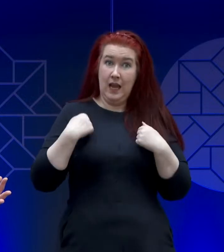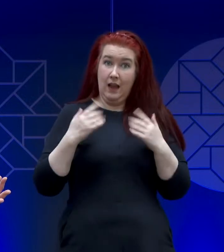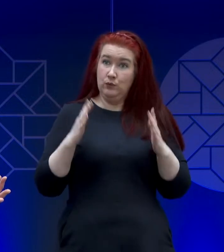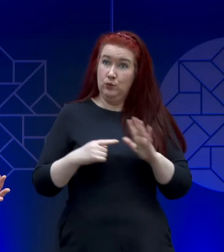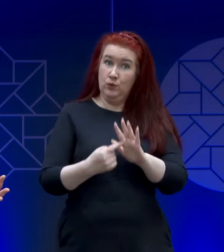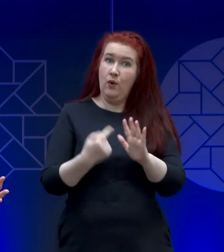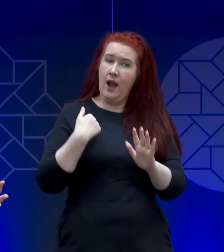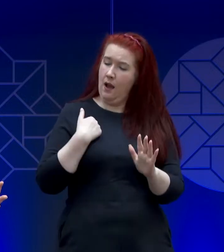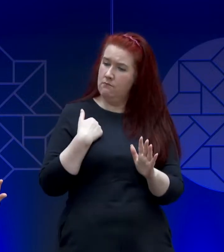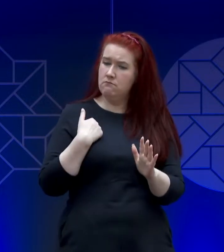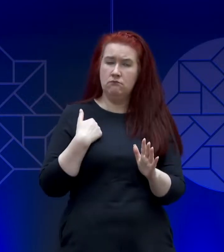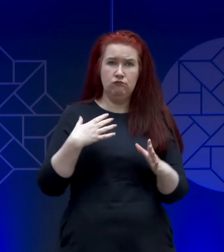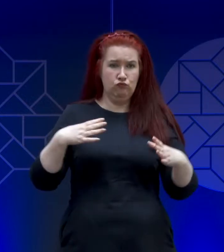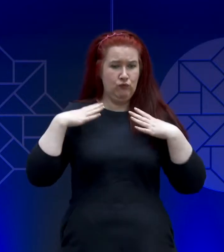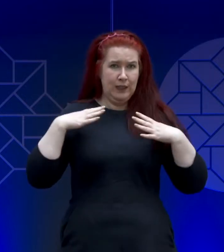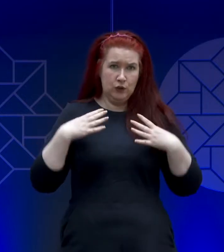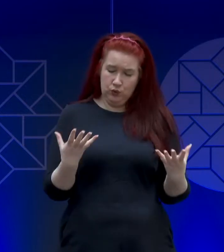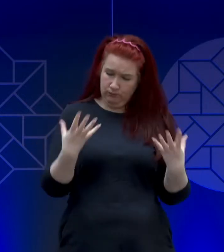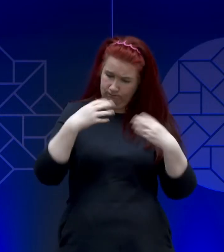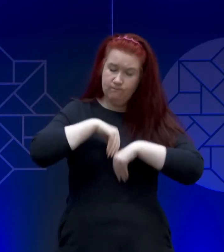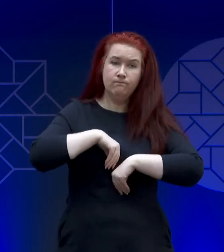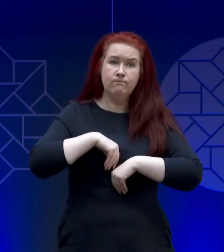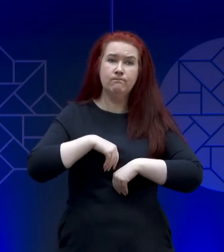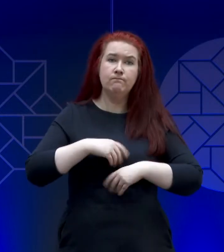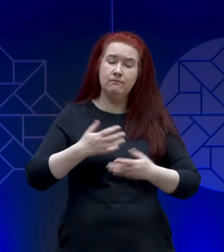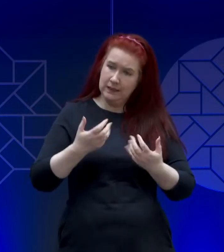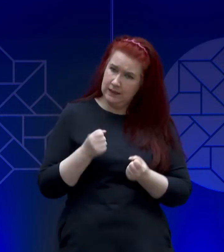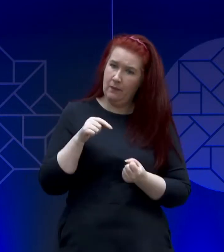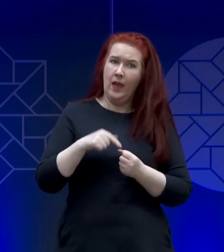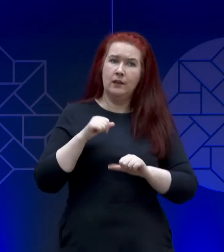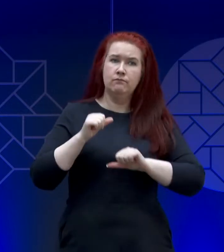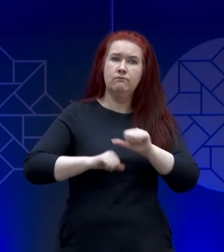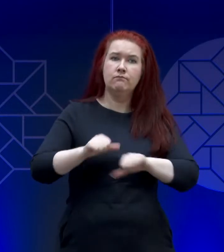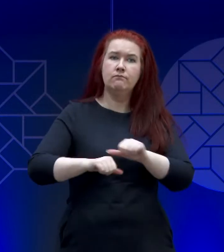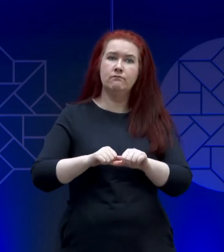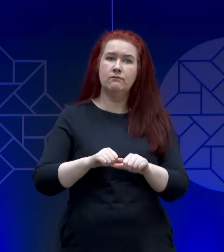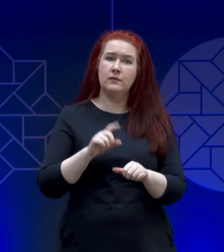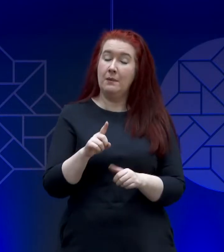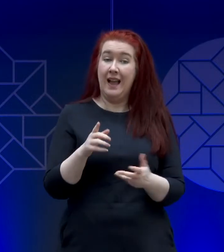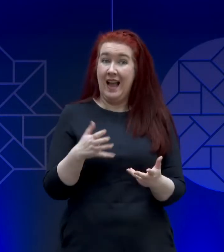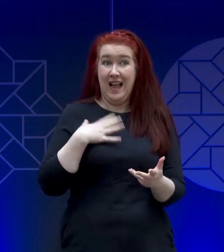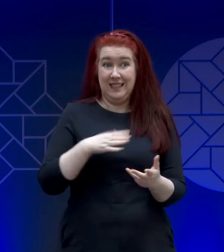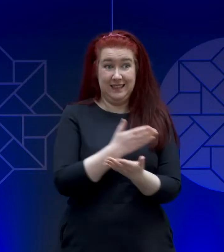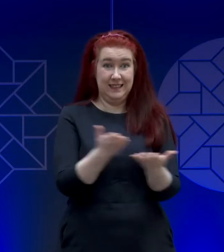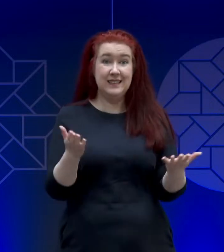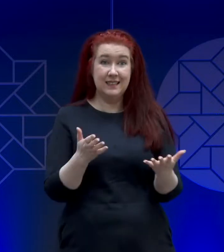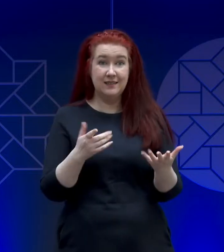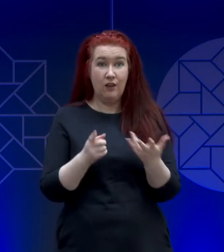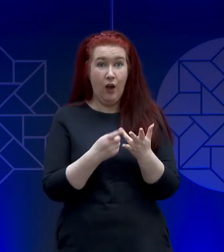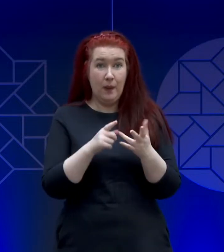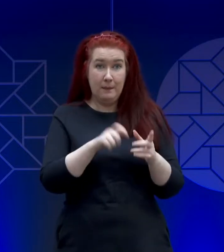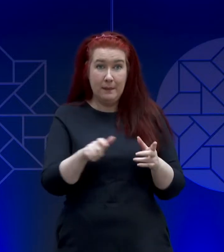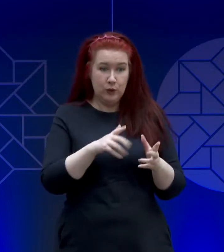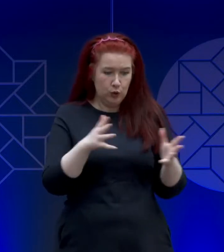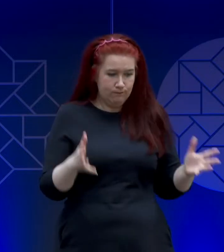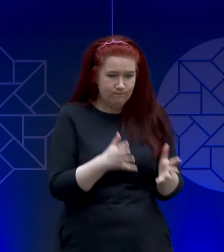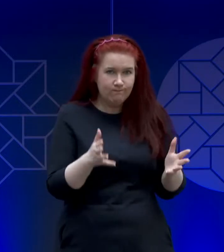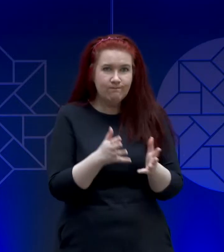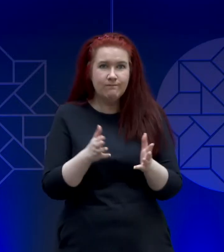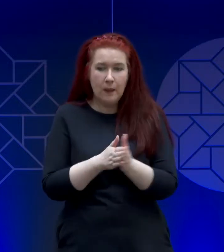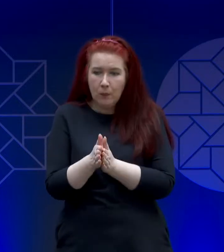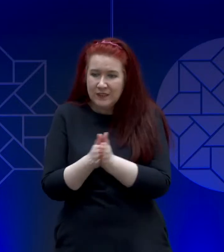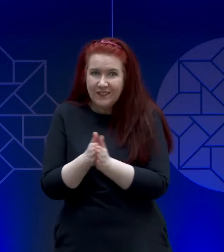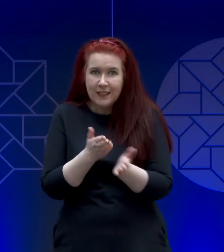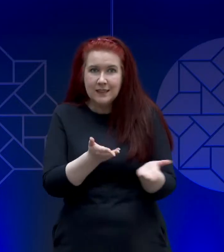embrace that and to make it happen. But I need others to motivate. I need others to